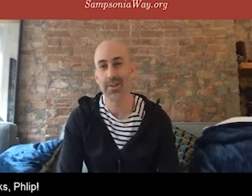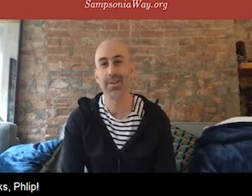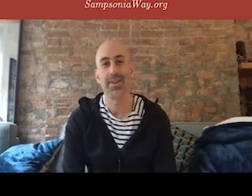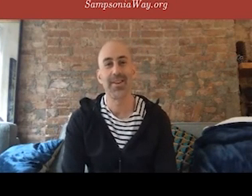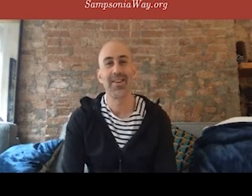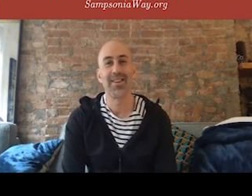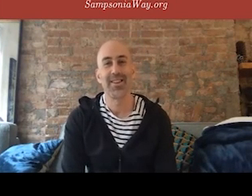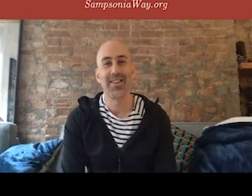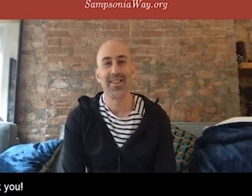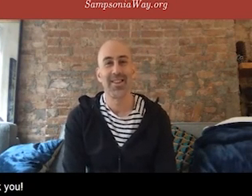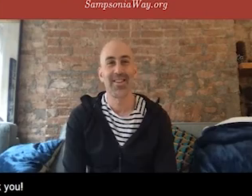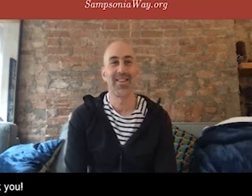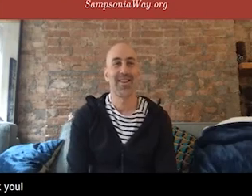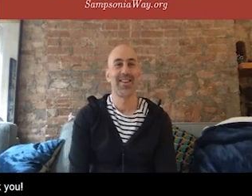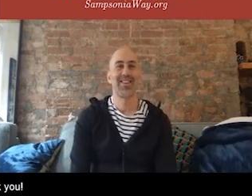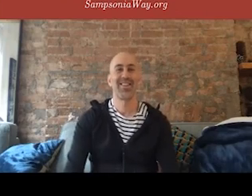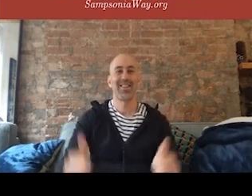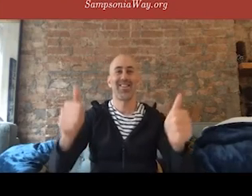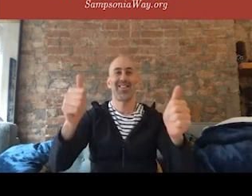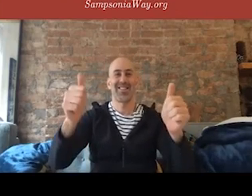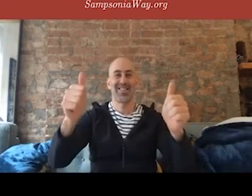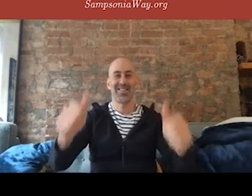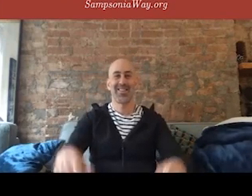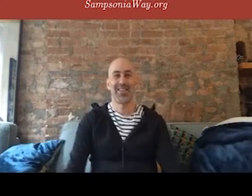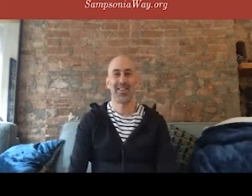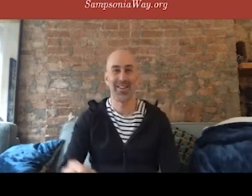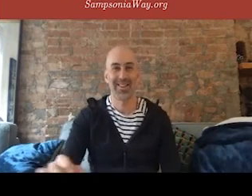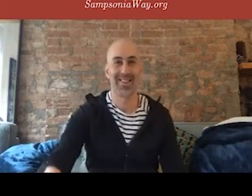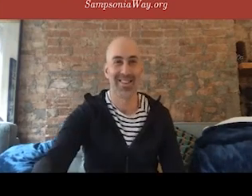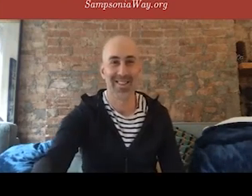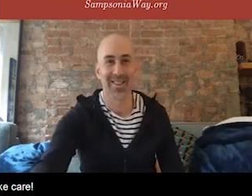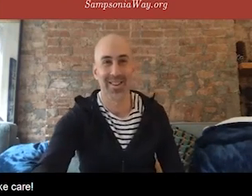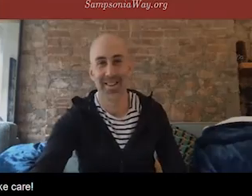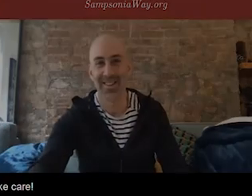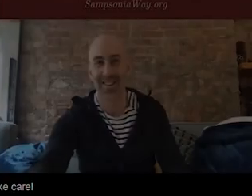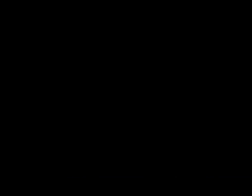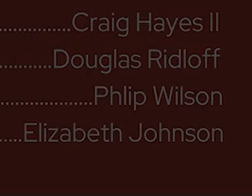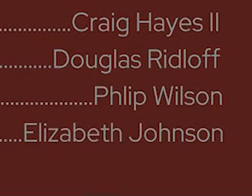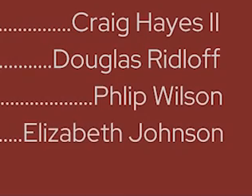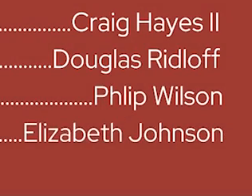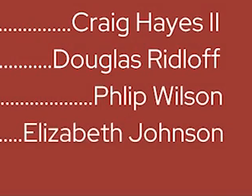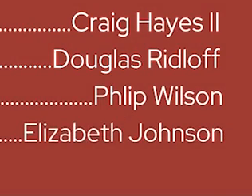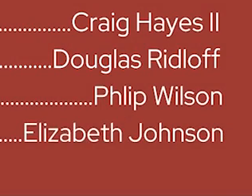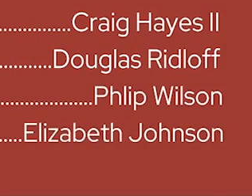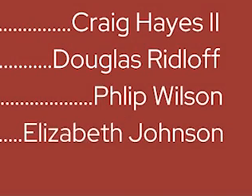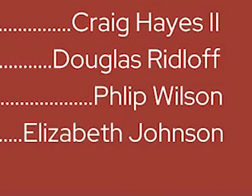And thanks, Phlip. Thank you. All right. Take care.